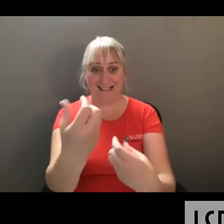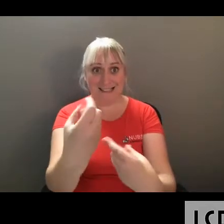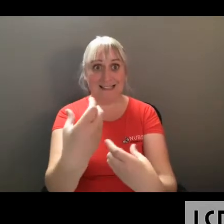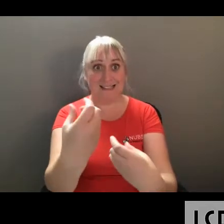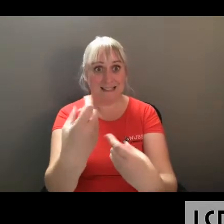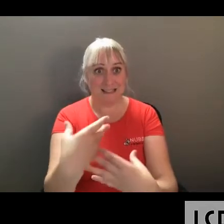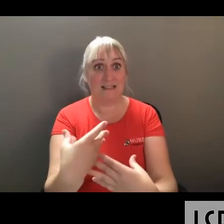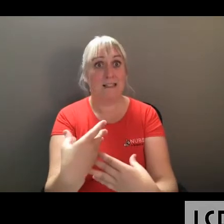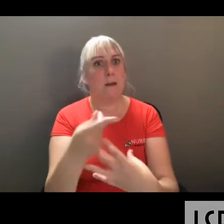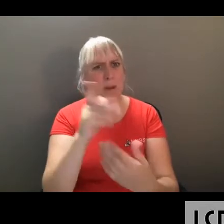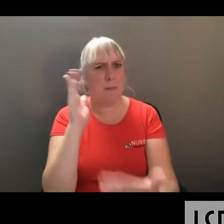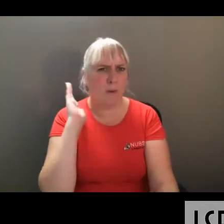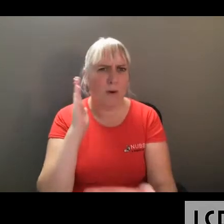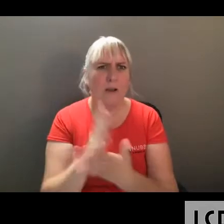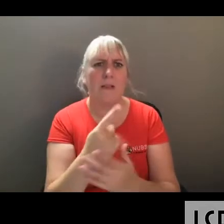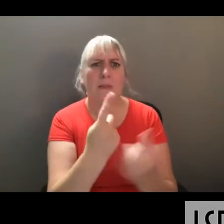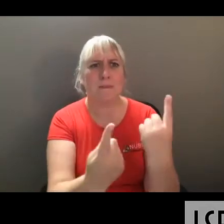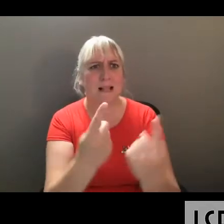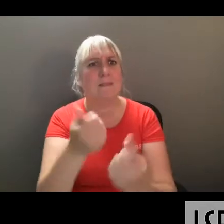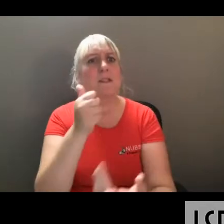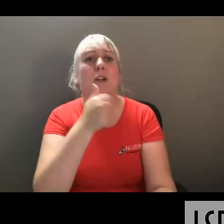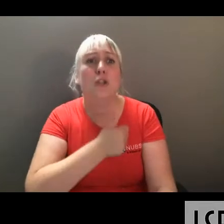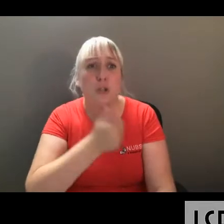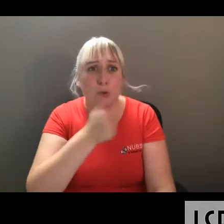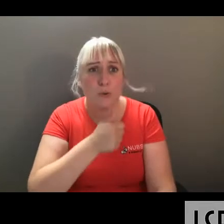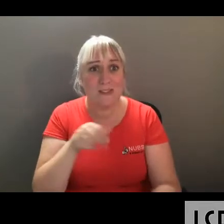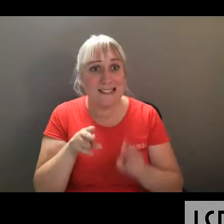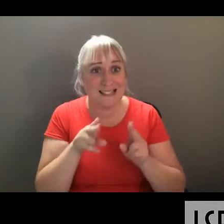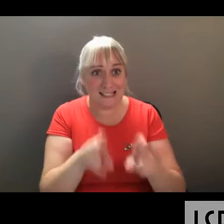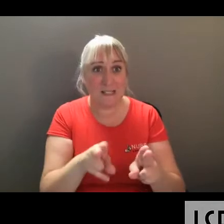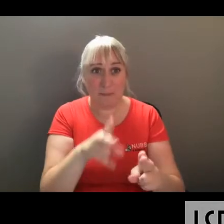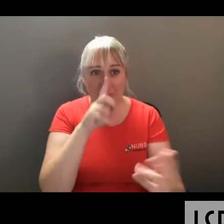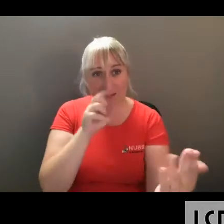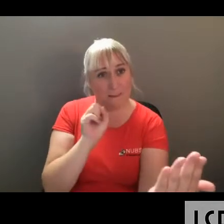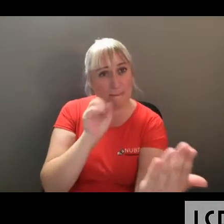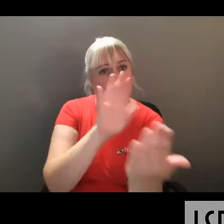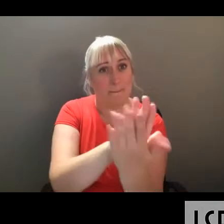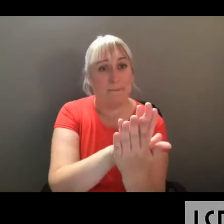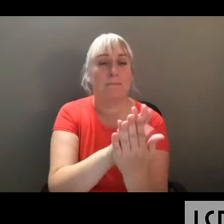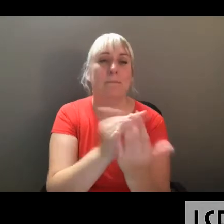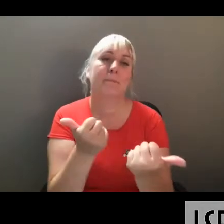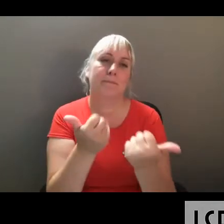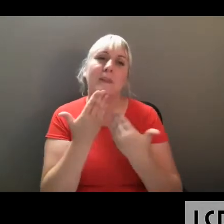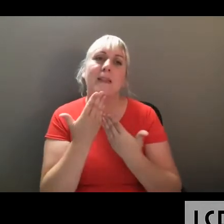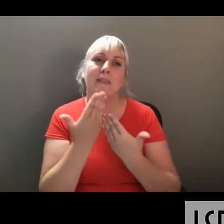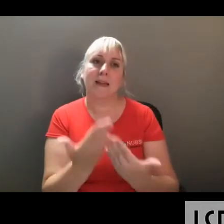the social security system need from that system. Thank you.